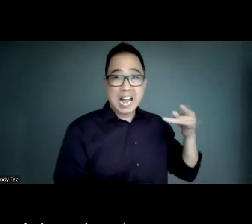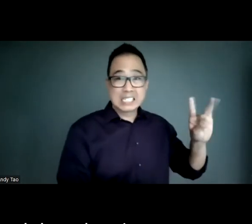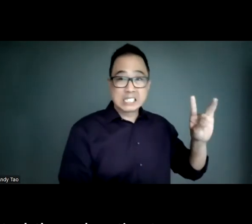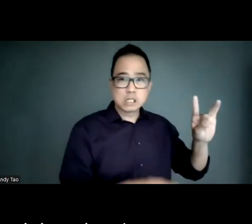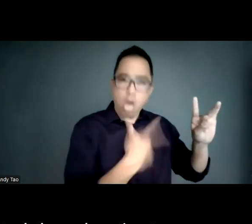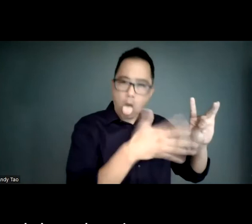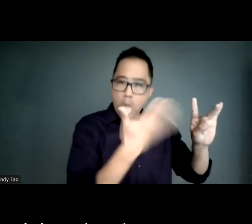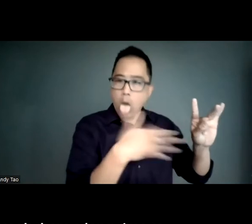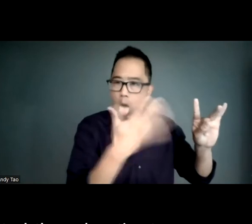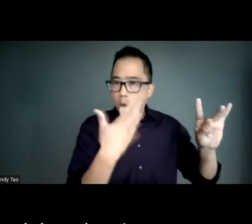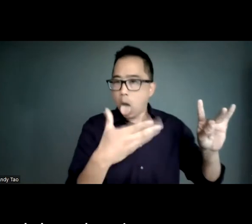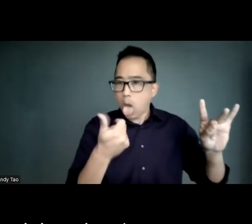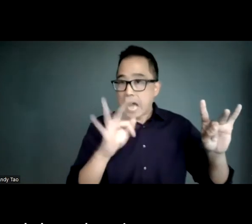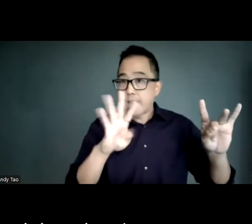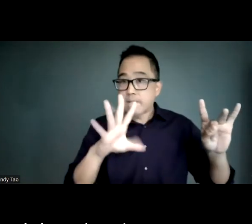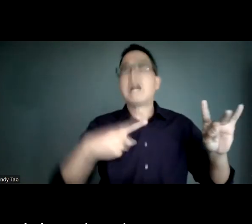And that's called